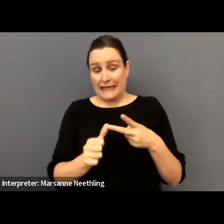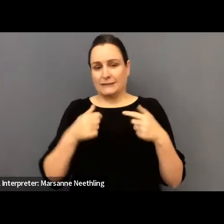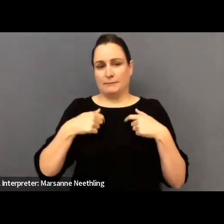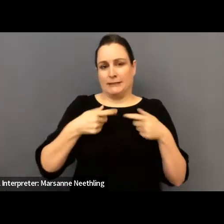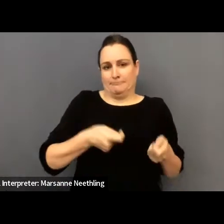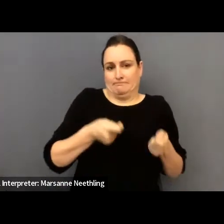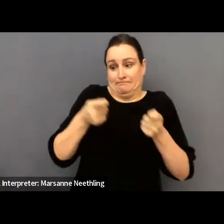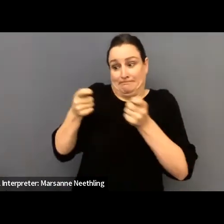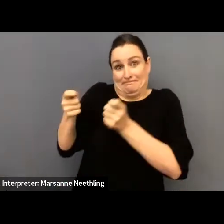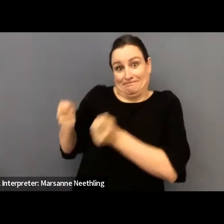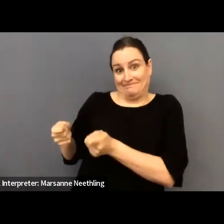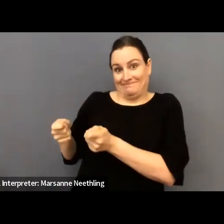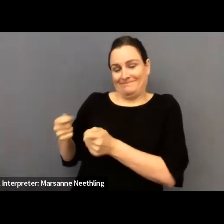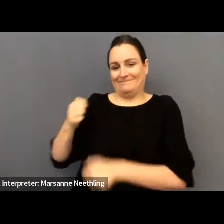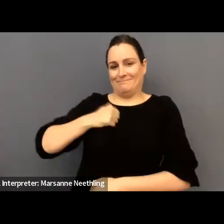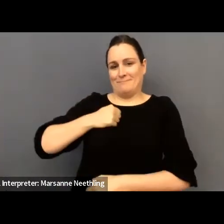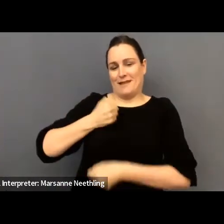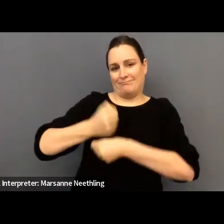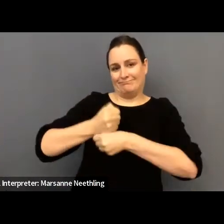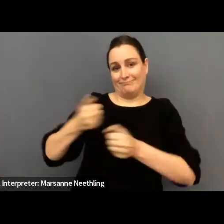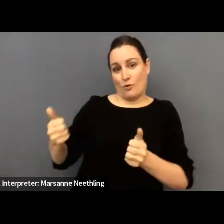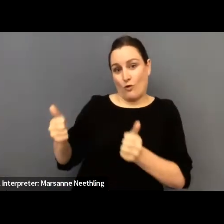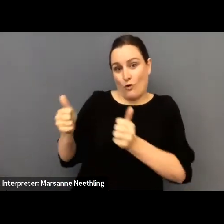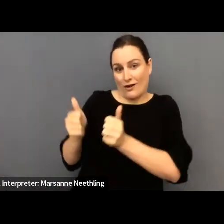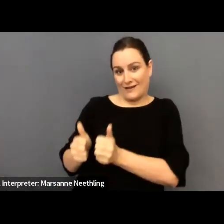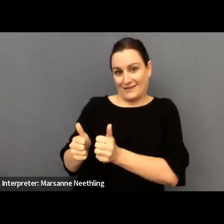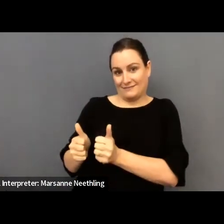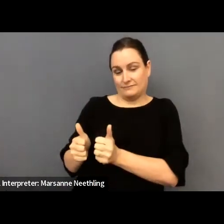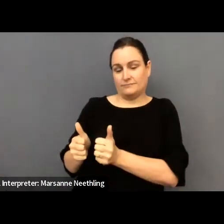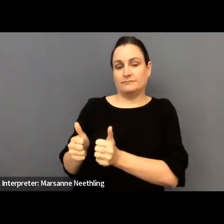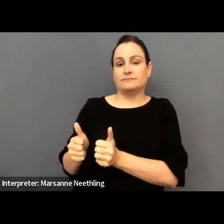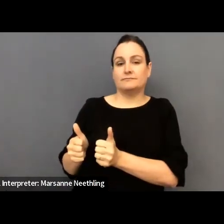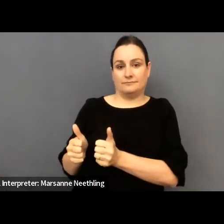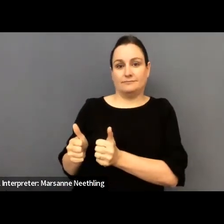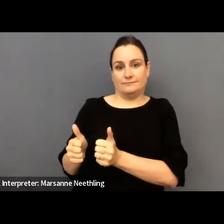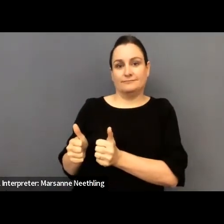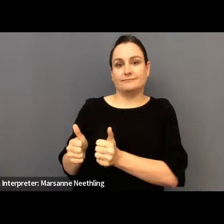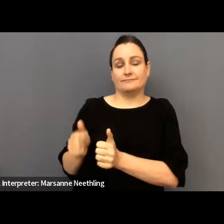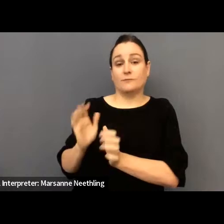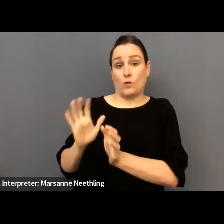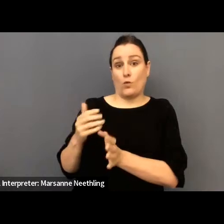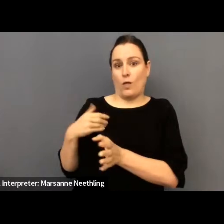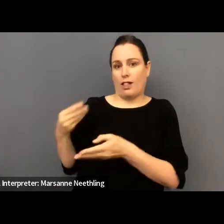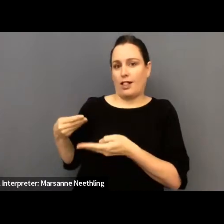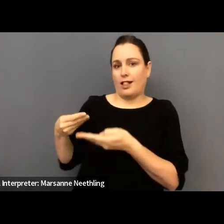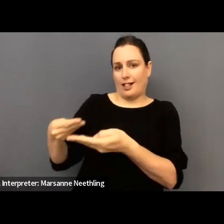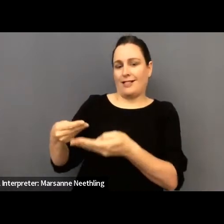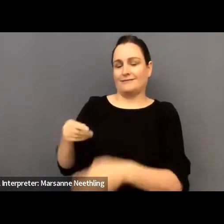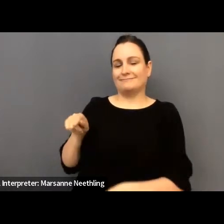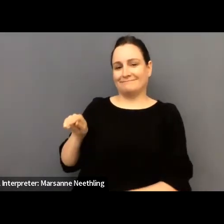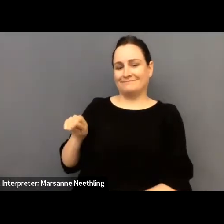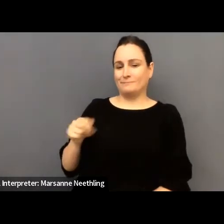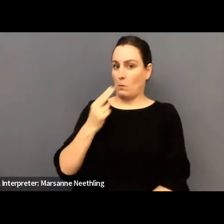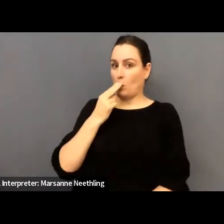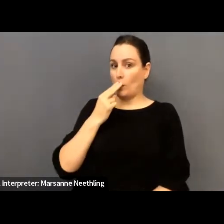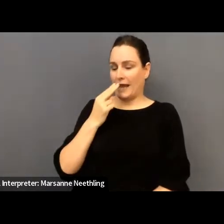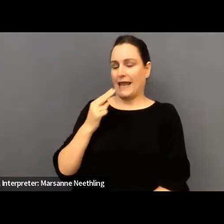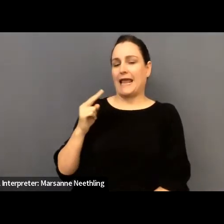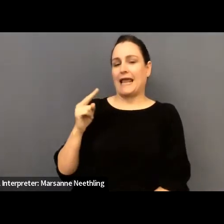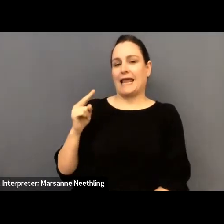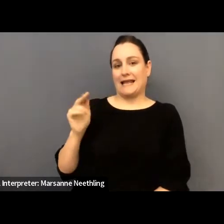colleague, who will be introduced to you as well, Ms. Modiegi